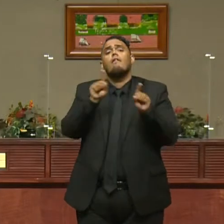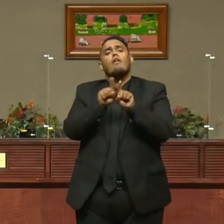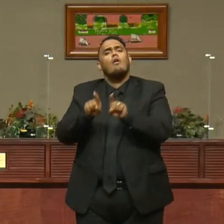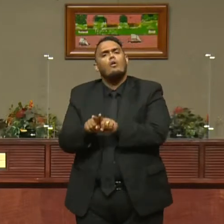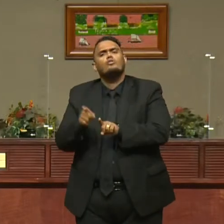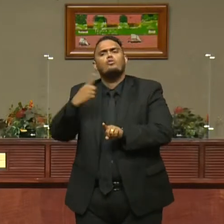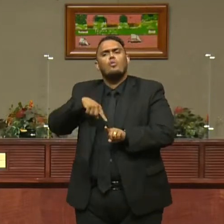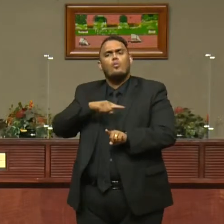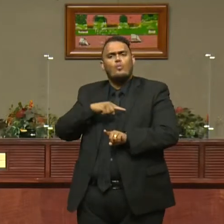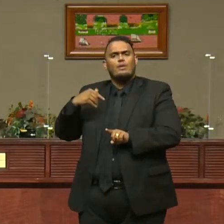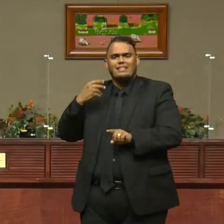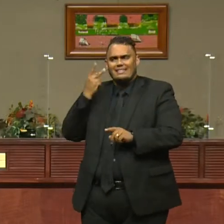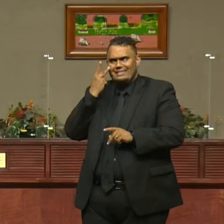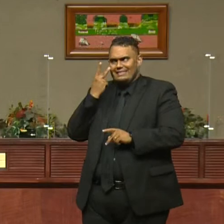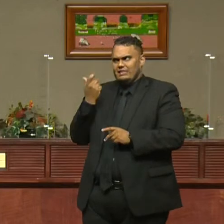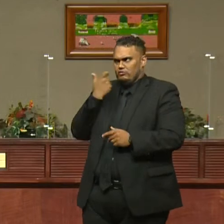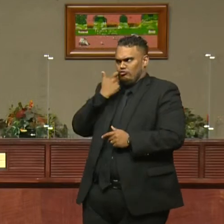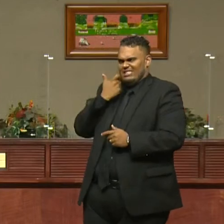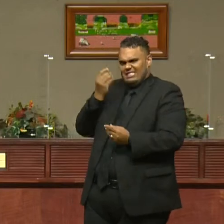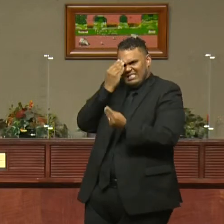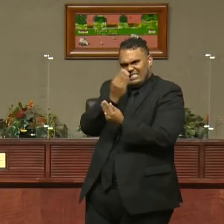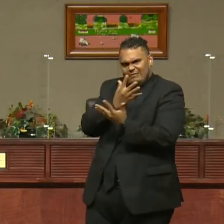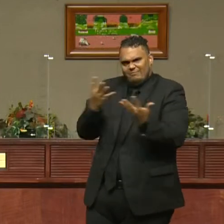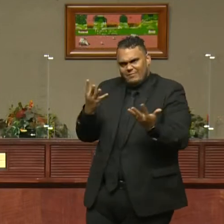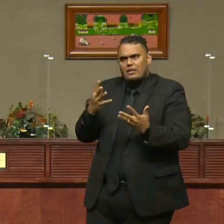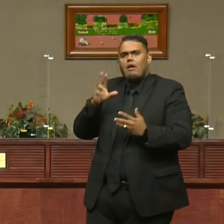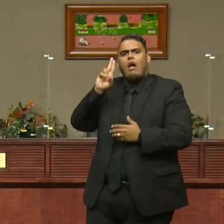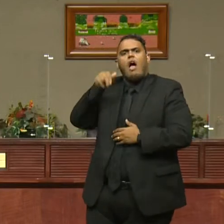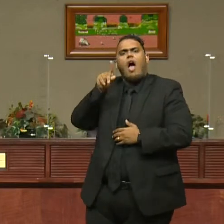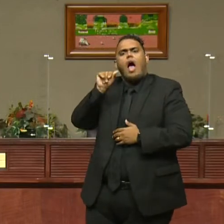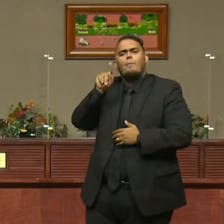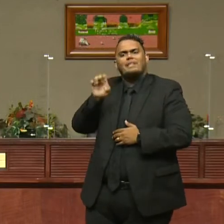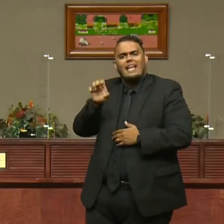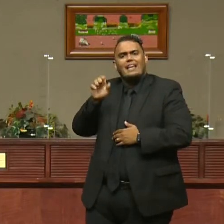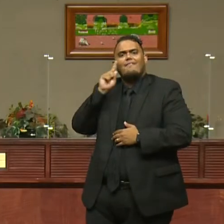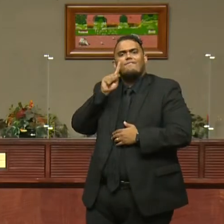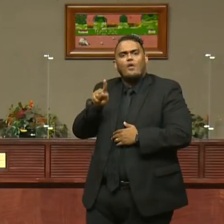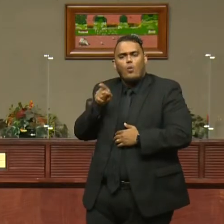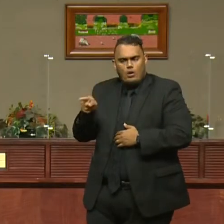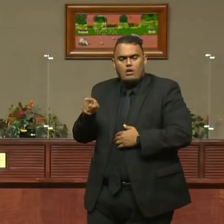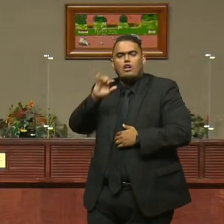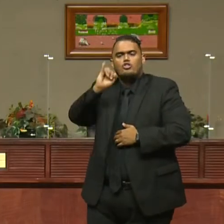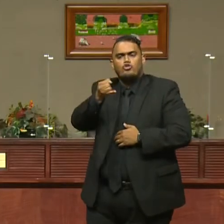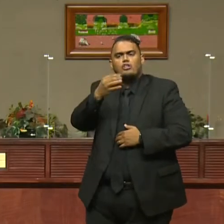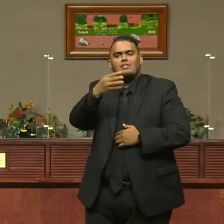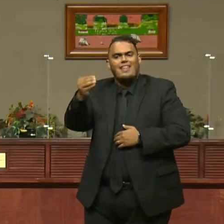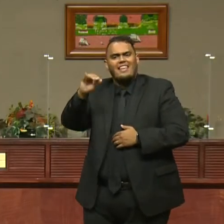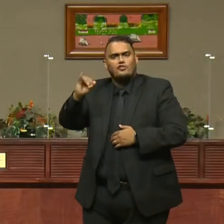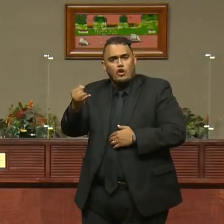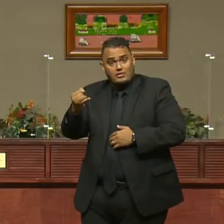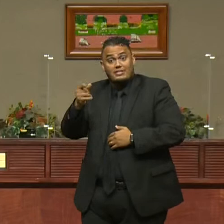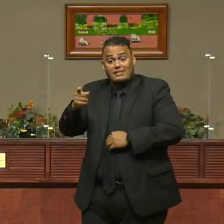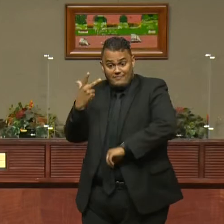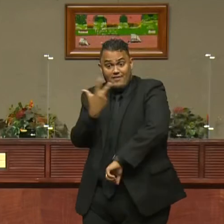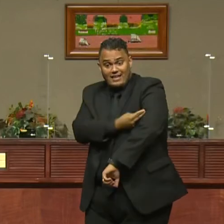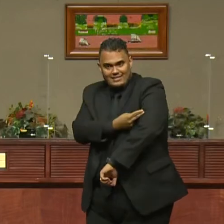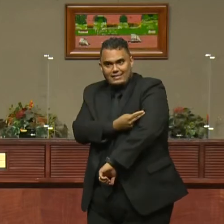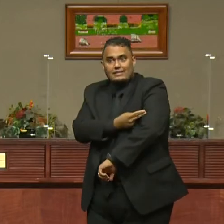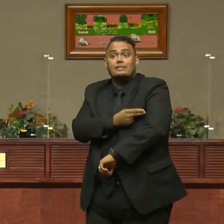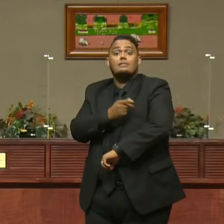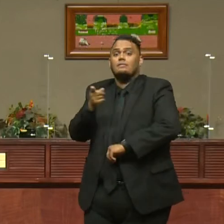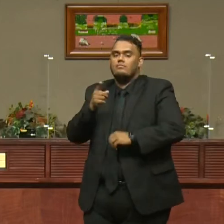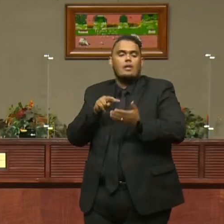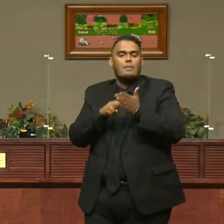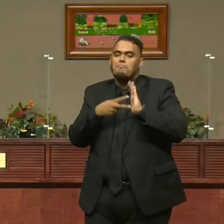the Johnson & Johnson vaccine, because it's very good for this phase of the vaccination, which you don't have to have